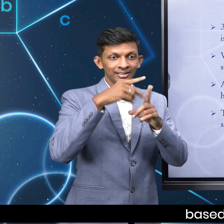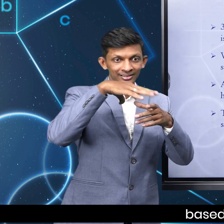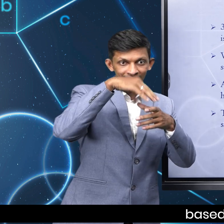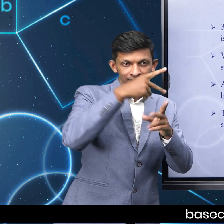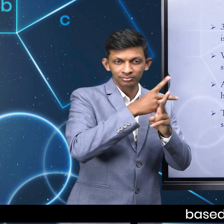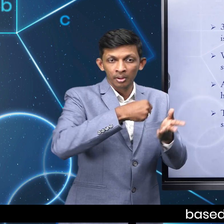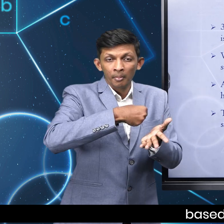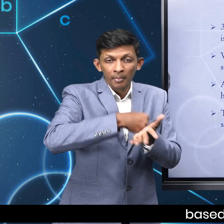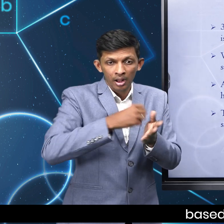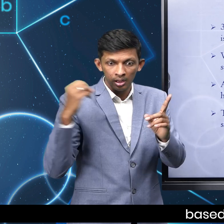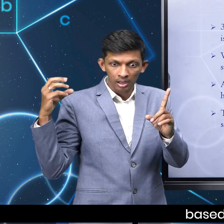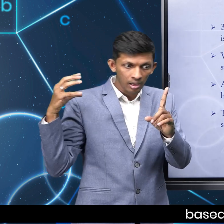light direction.